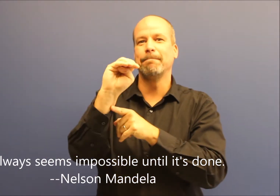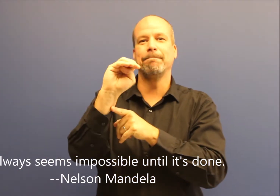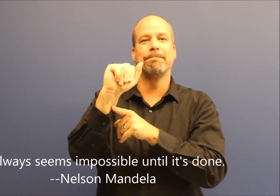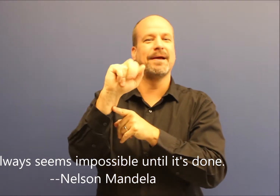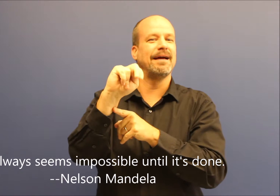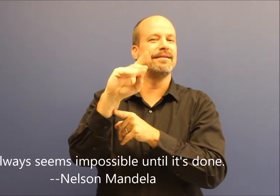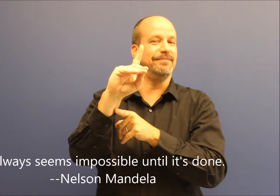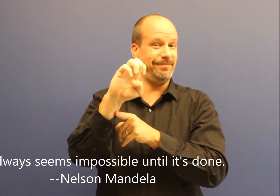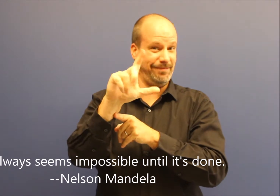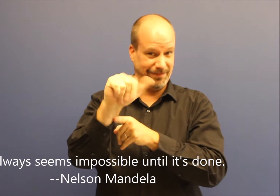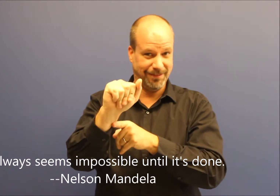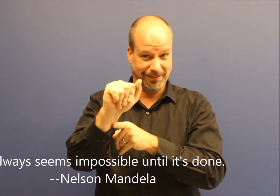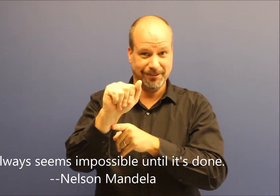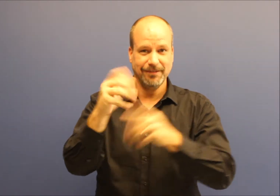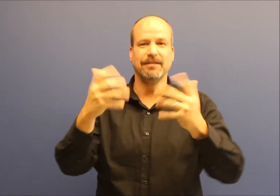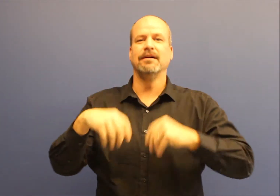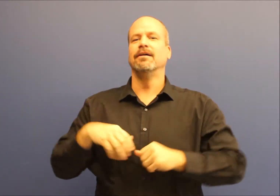Nelson Mandela.